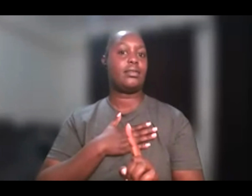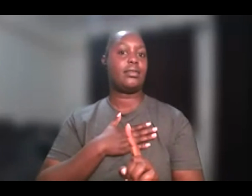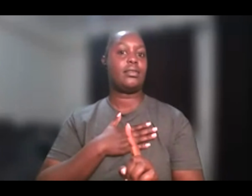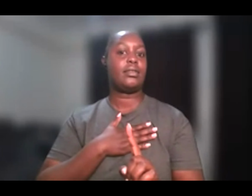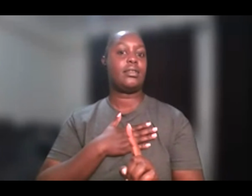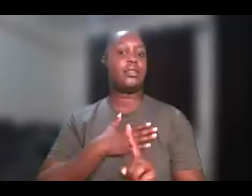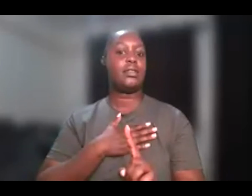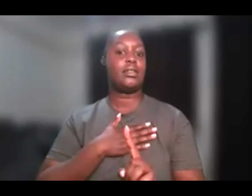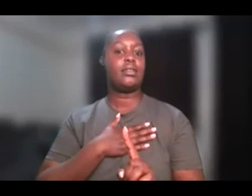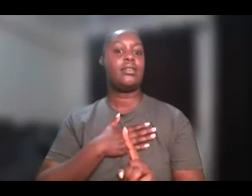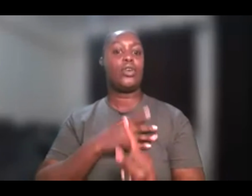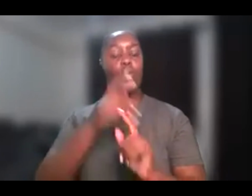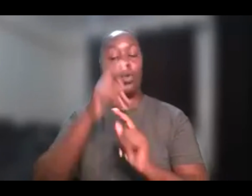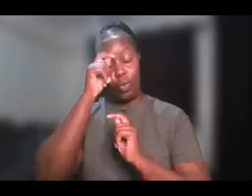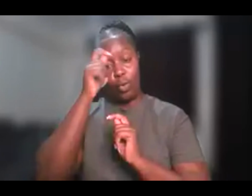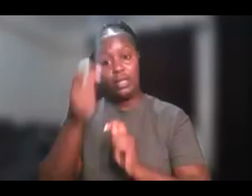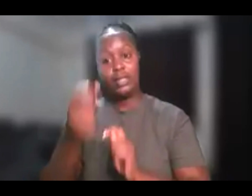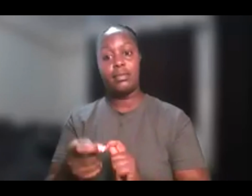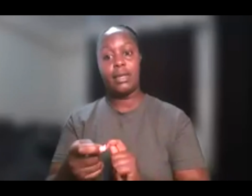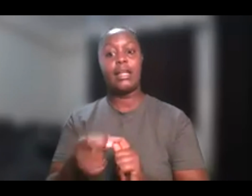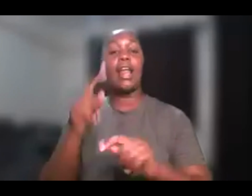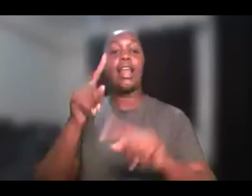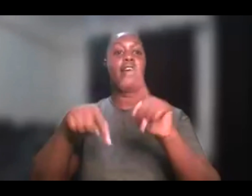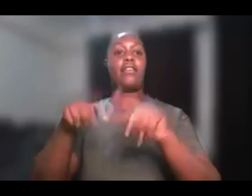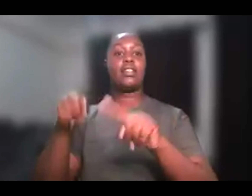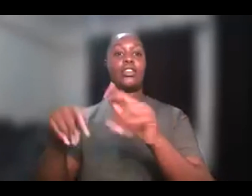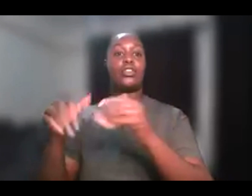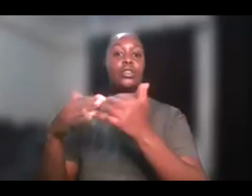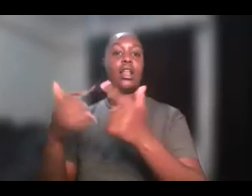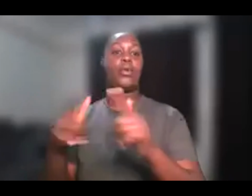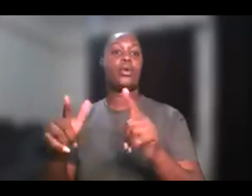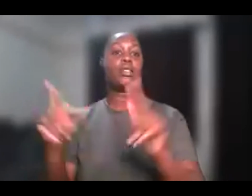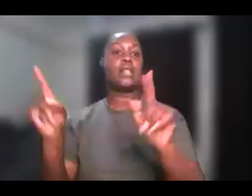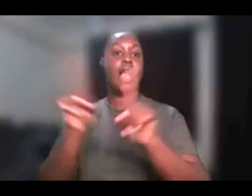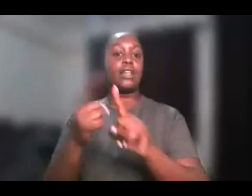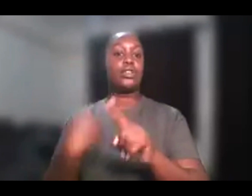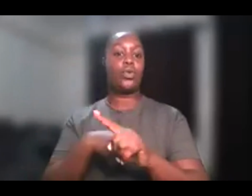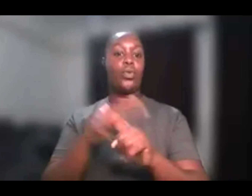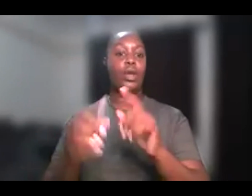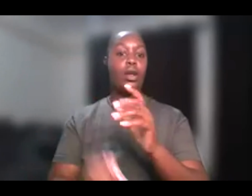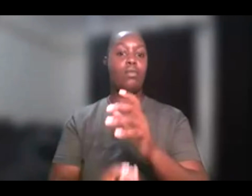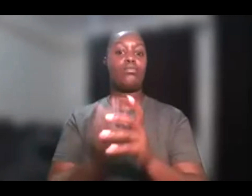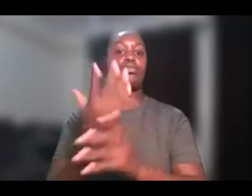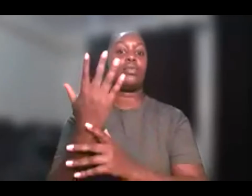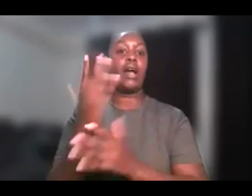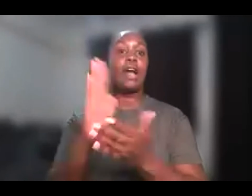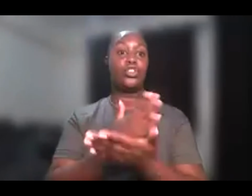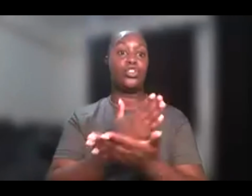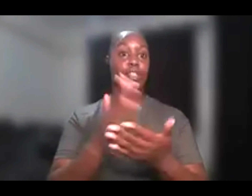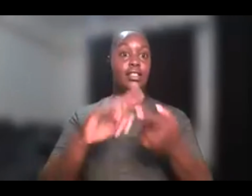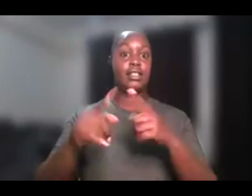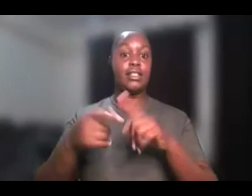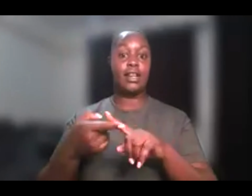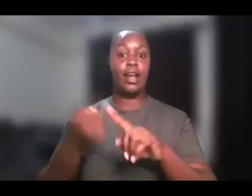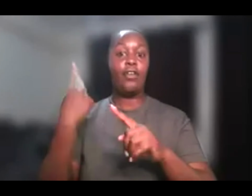diversity of Africa's sign language while building shared tools, shared standard, and ethical collaboration. And at DevSync, we are ready to work